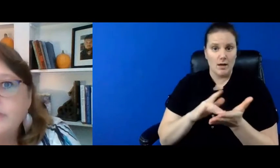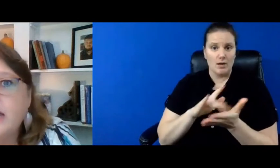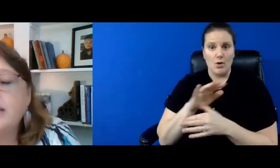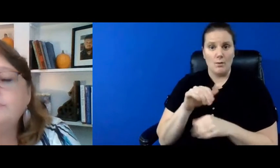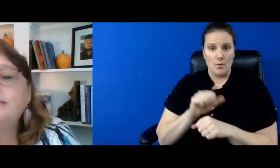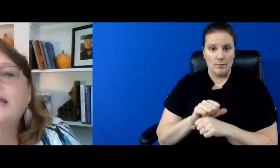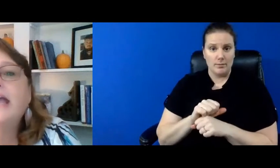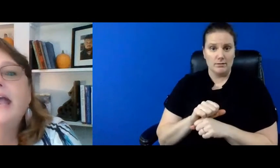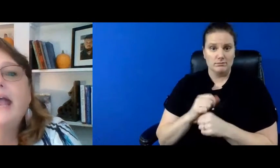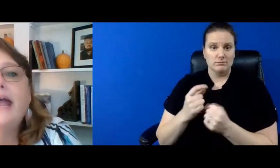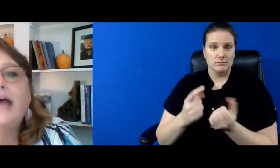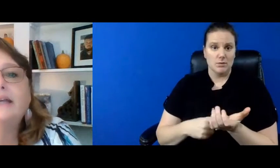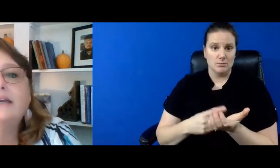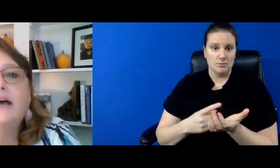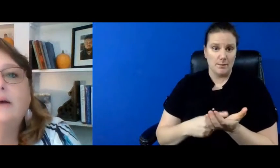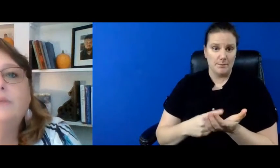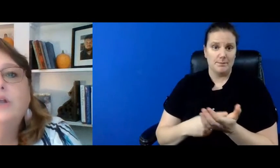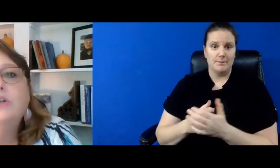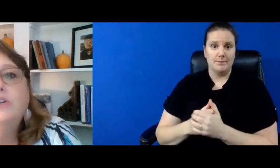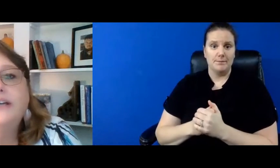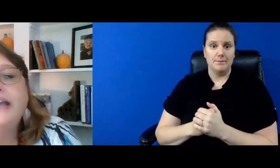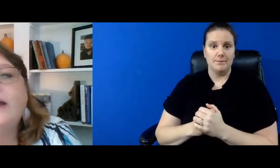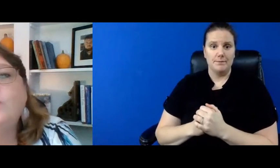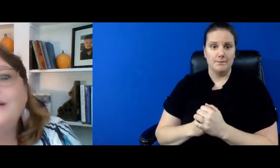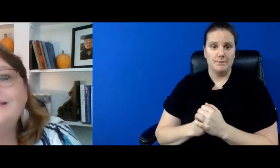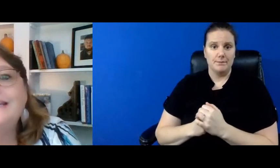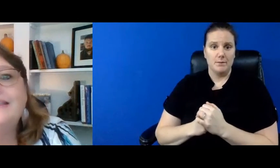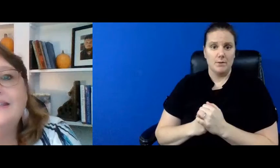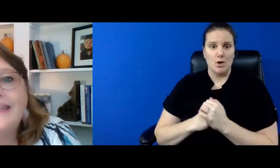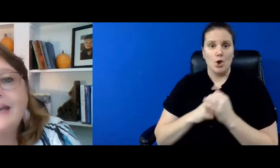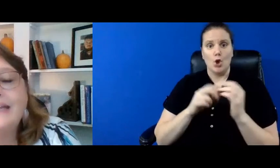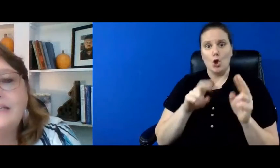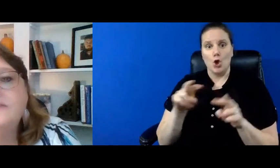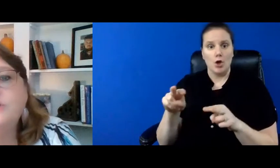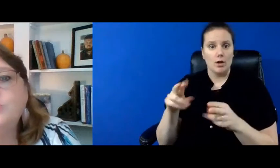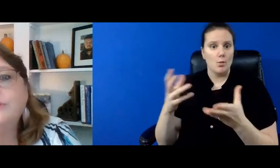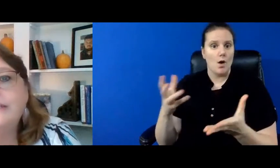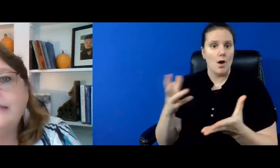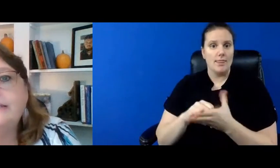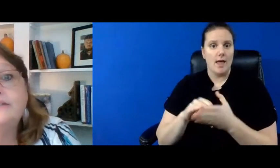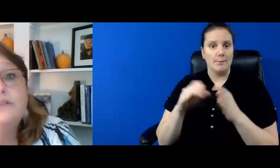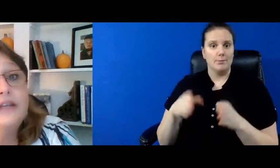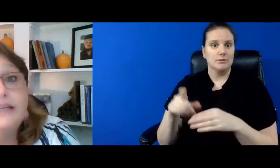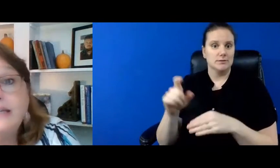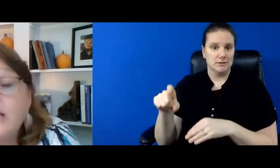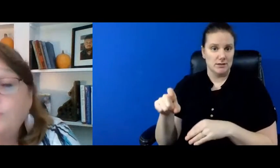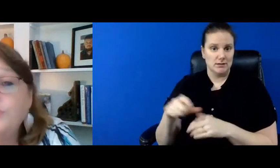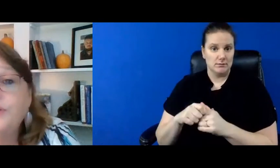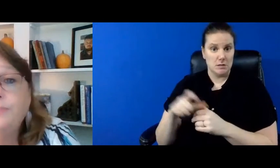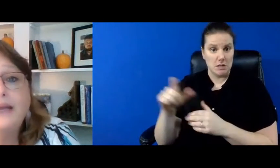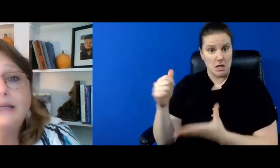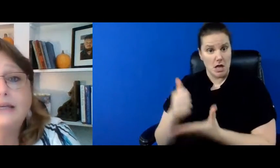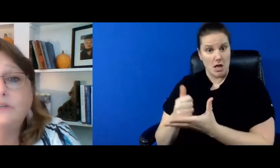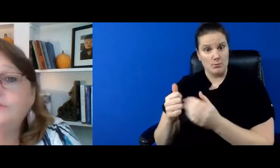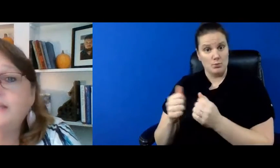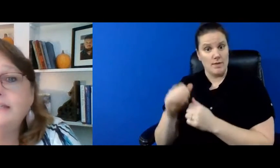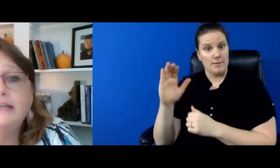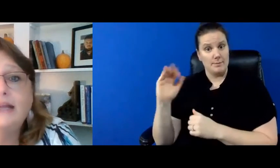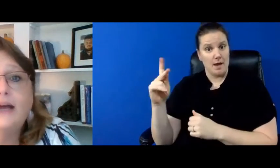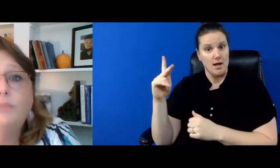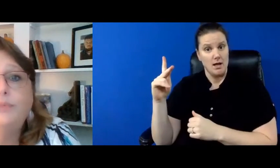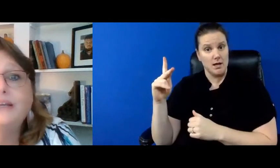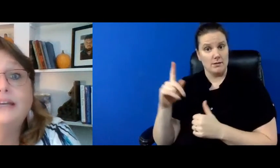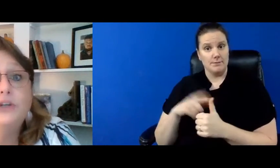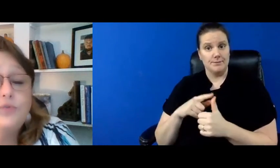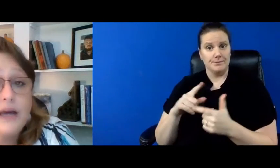sometimes and looking at what is it that that individual needs do they need help with their banking do they